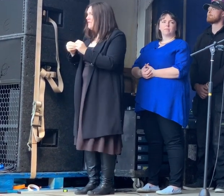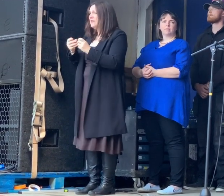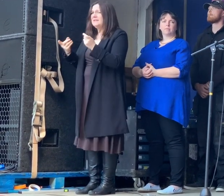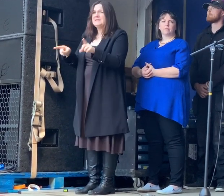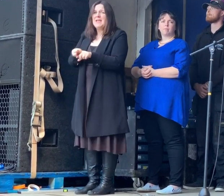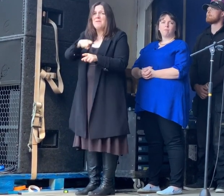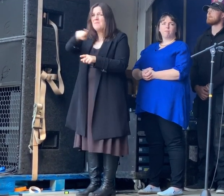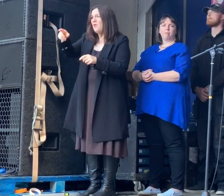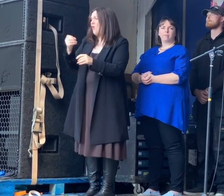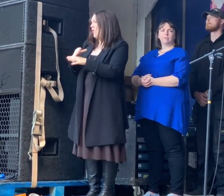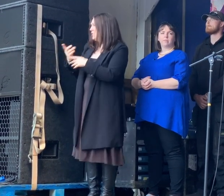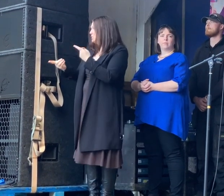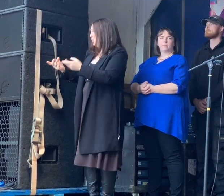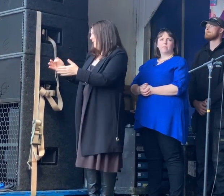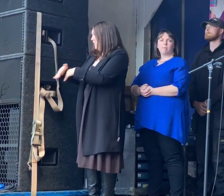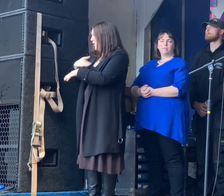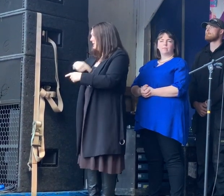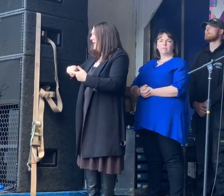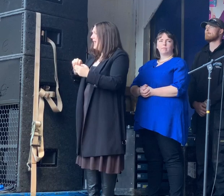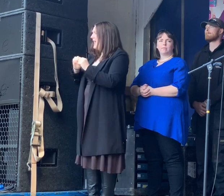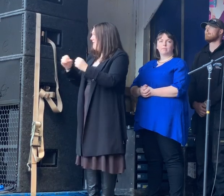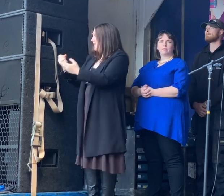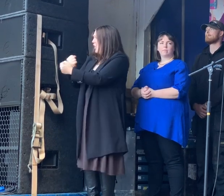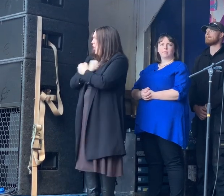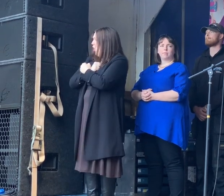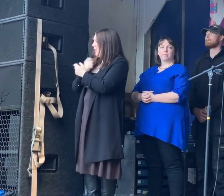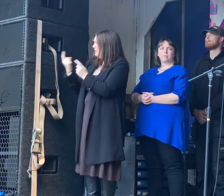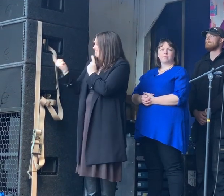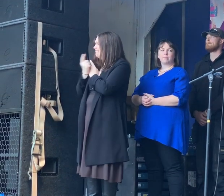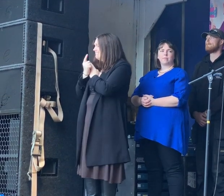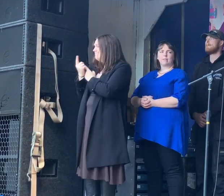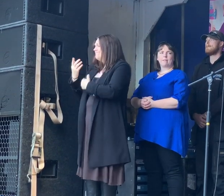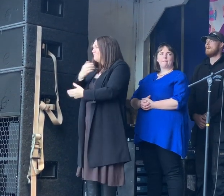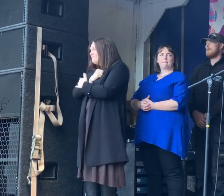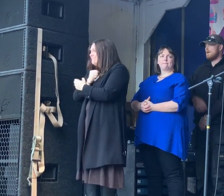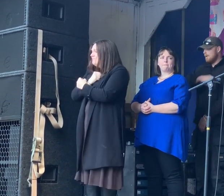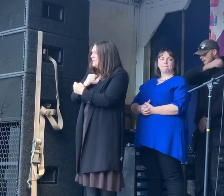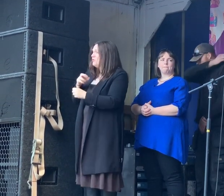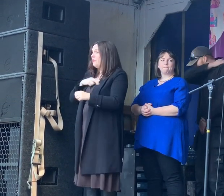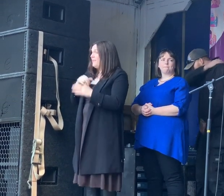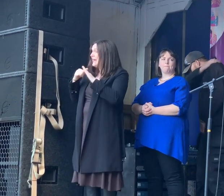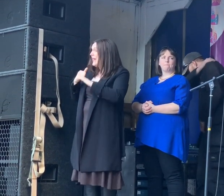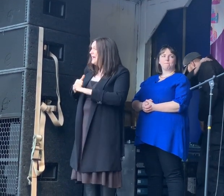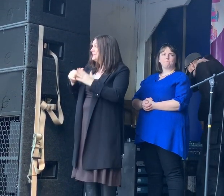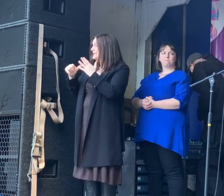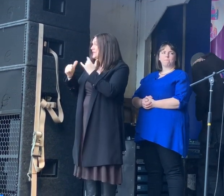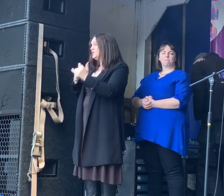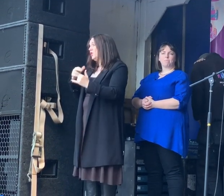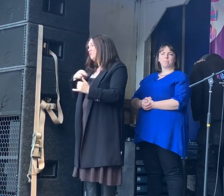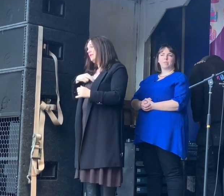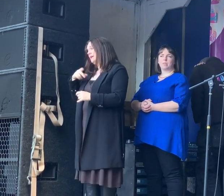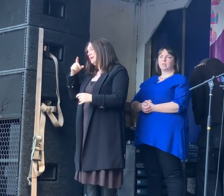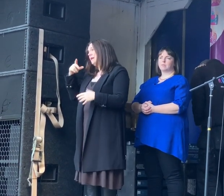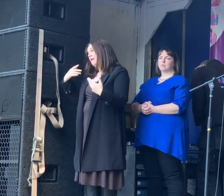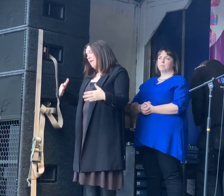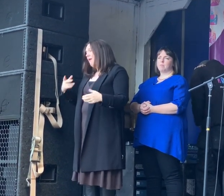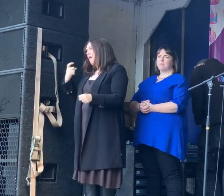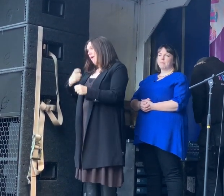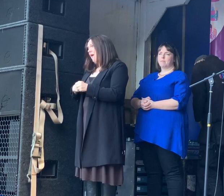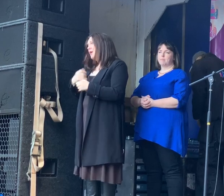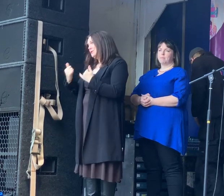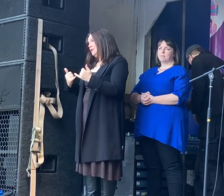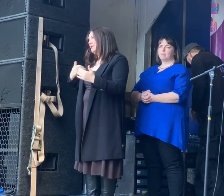everybody has ever said to us, for every hug, it really has made the last 6 years that have been so incredibly